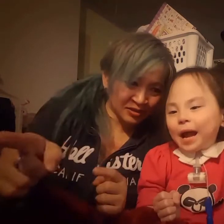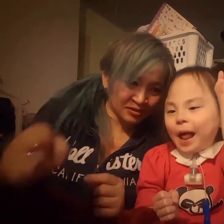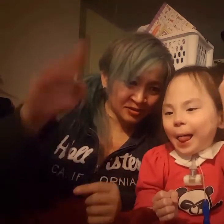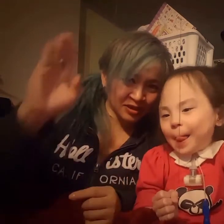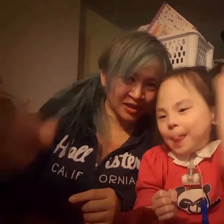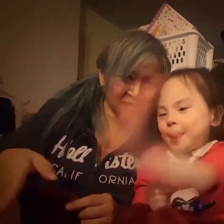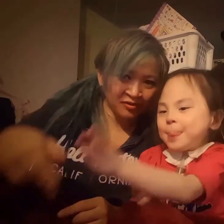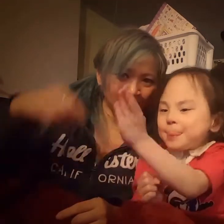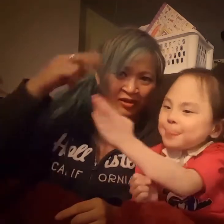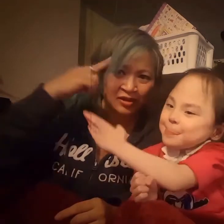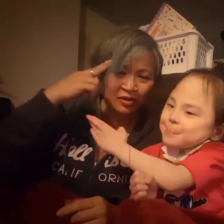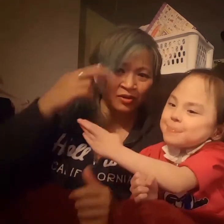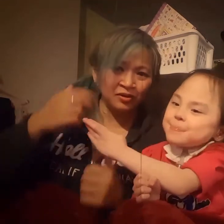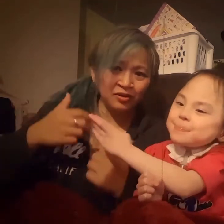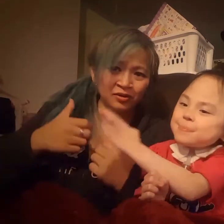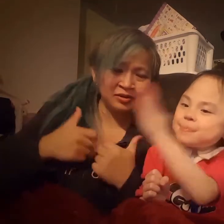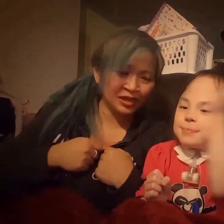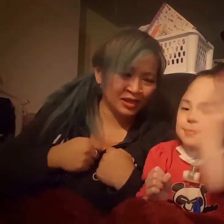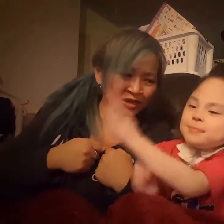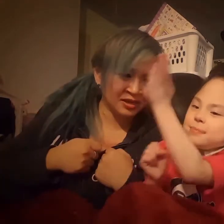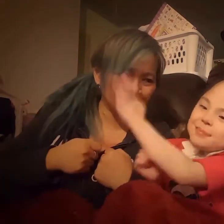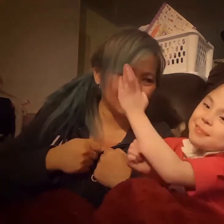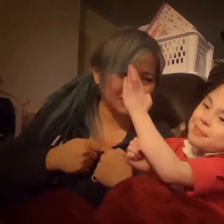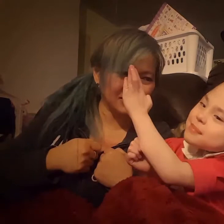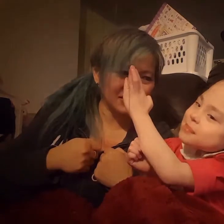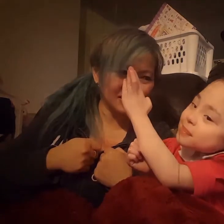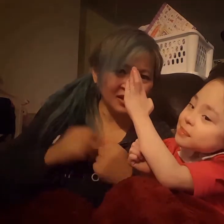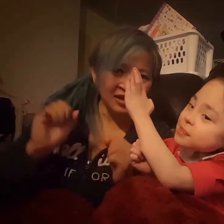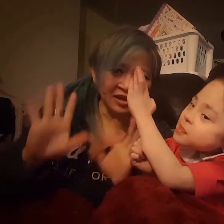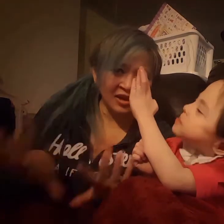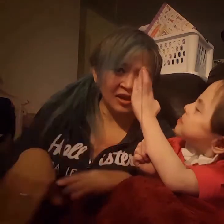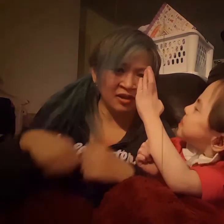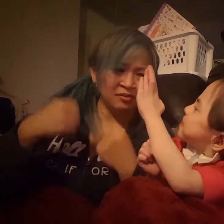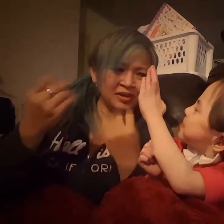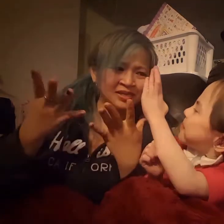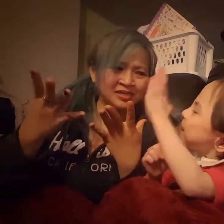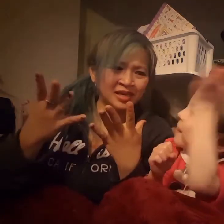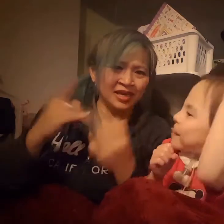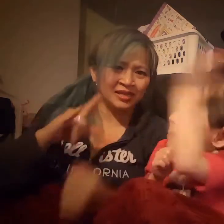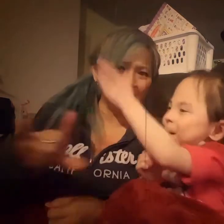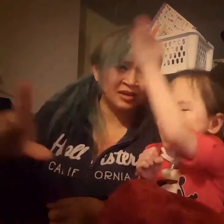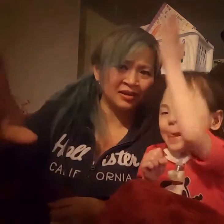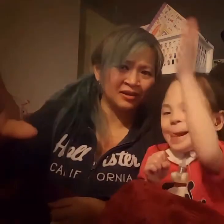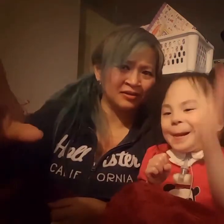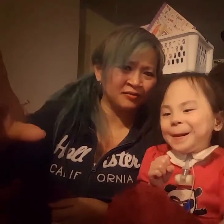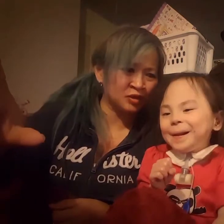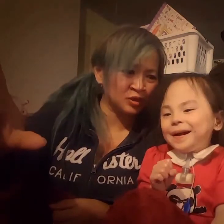You never know, dear, how much I love you.